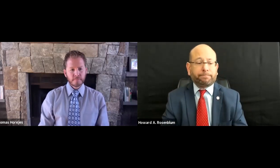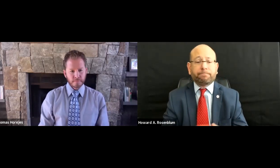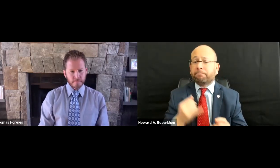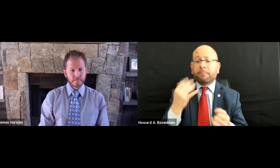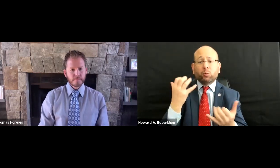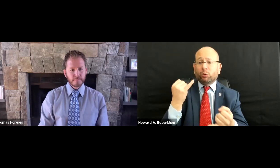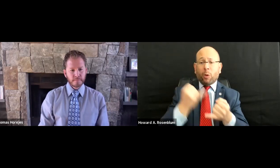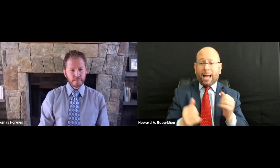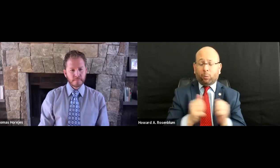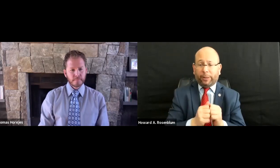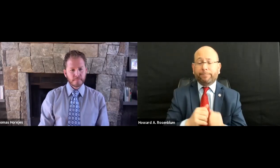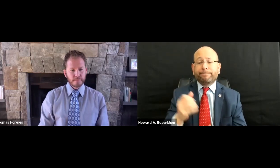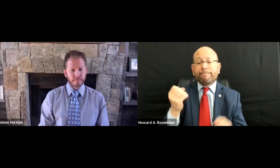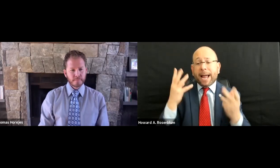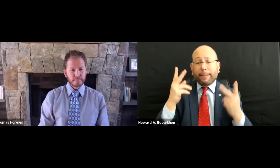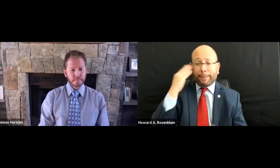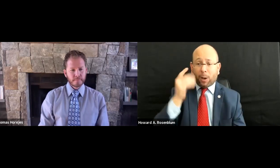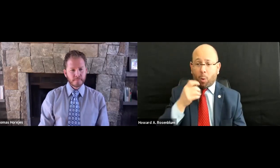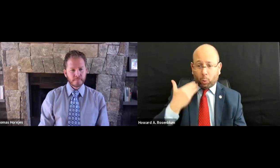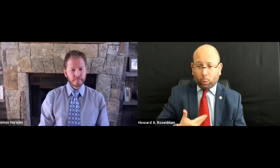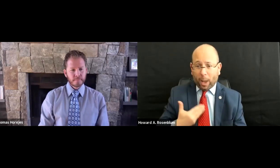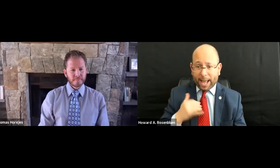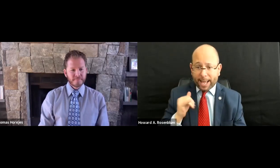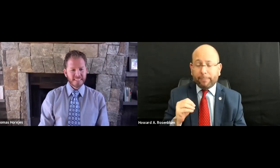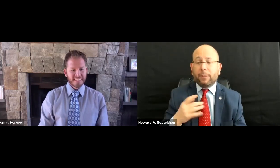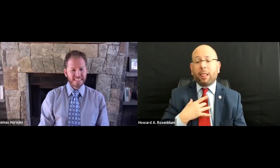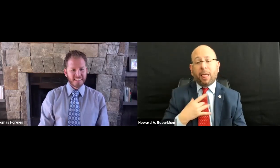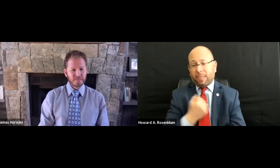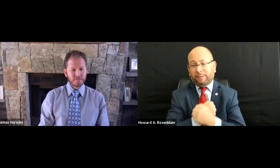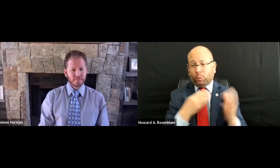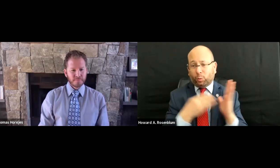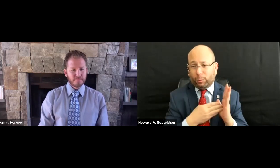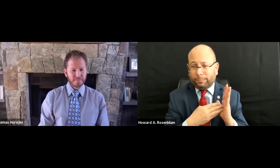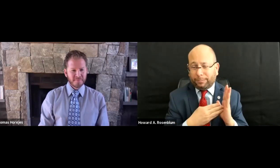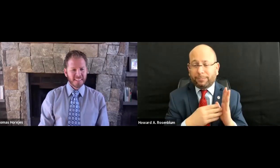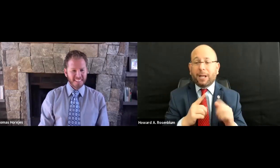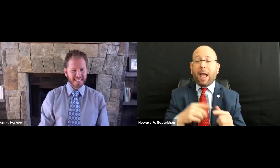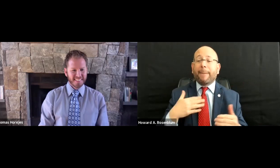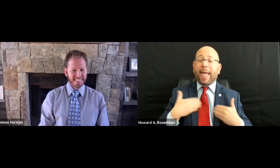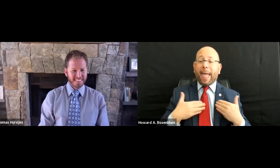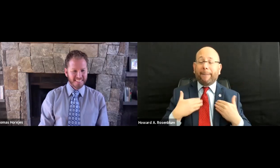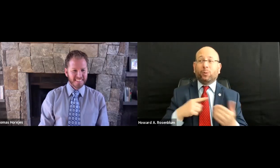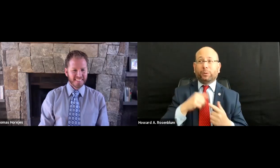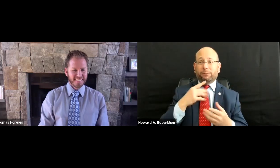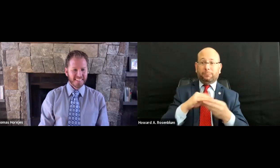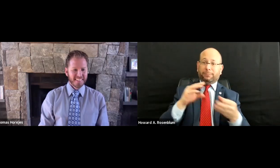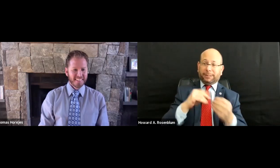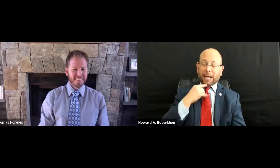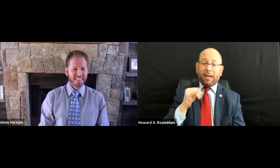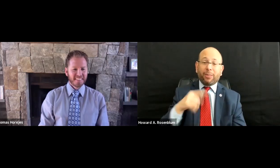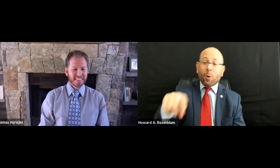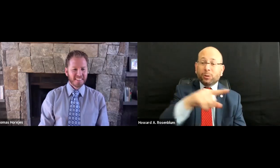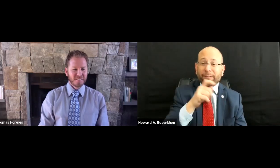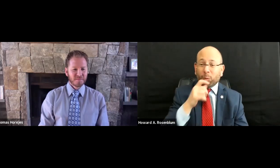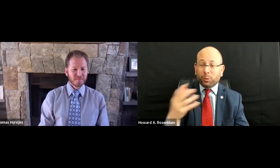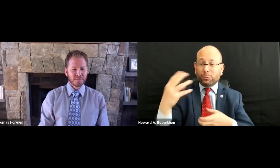so that's what we're going to get into in today's panel. And I just want to end with, a lot of people know who I am and that I'm a person